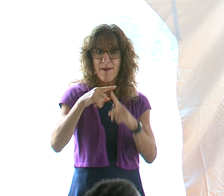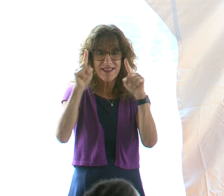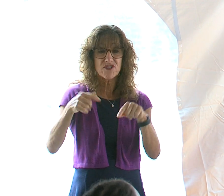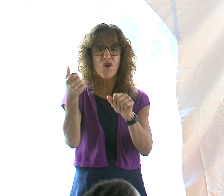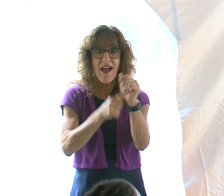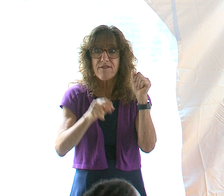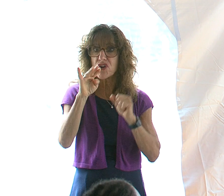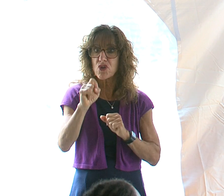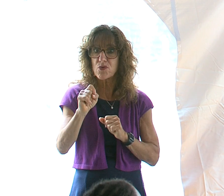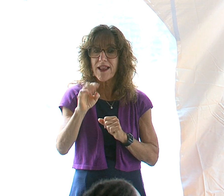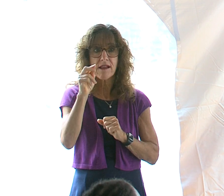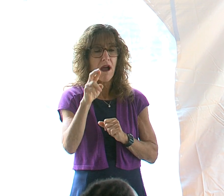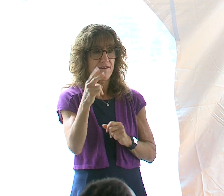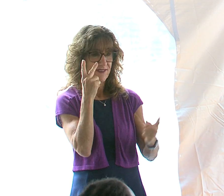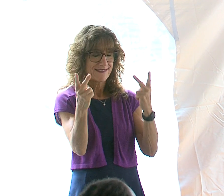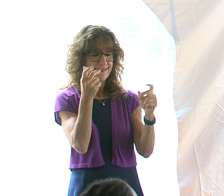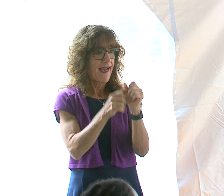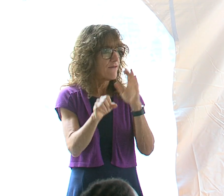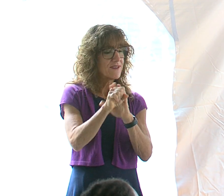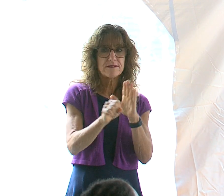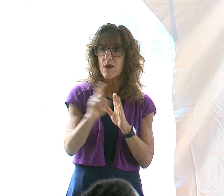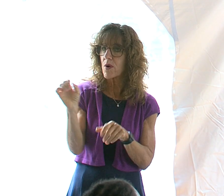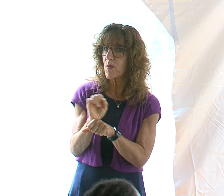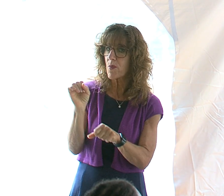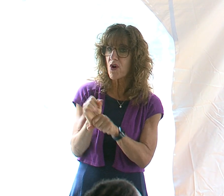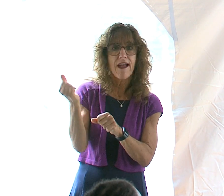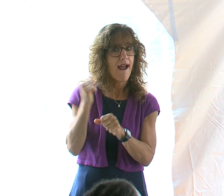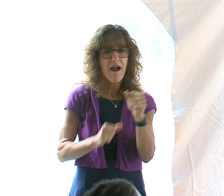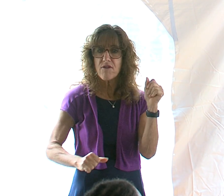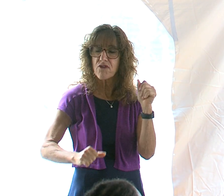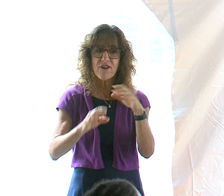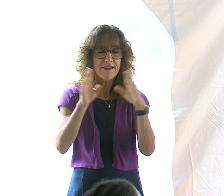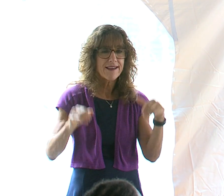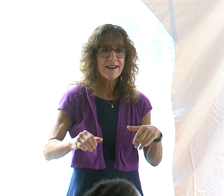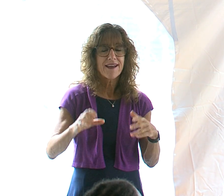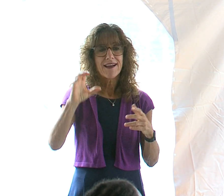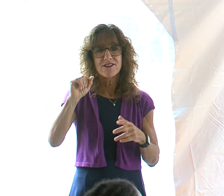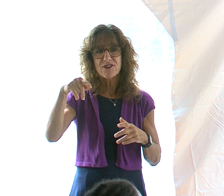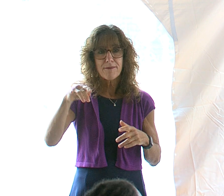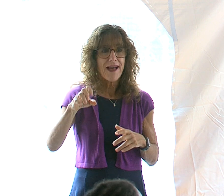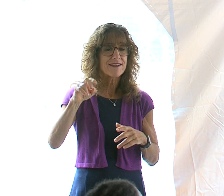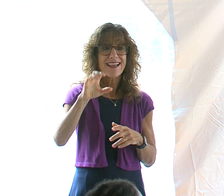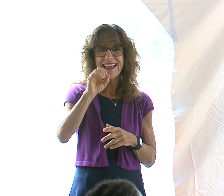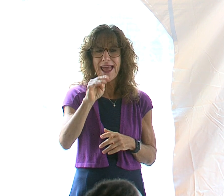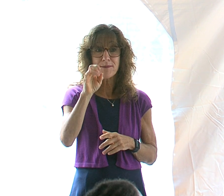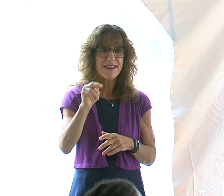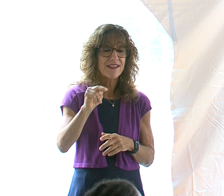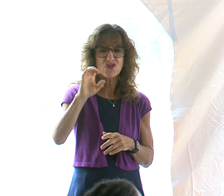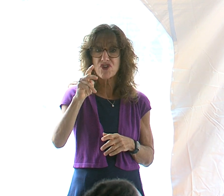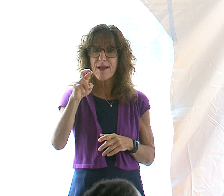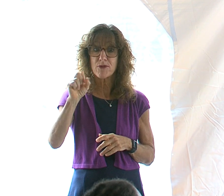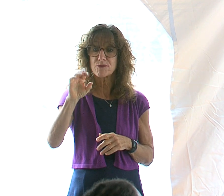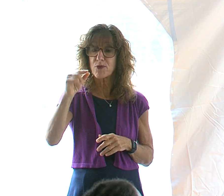unit. And Conifer sees this in every state in which we work, at every development, from Chappaqua to Camden and Chambersburg